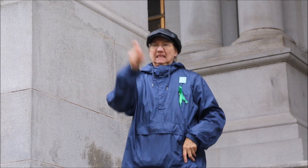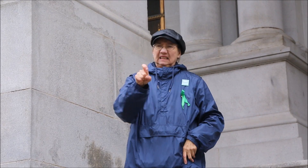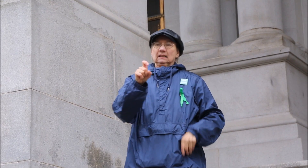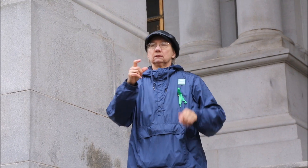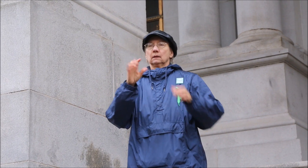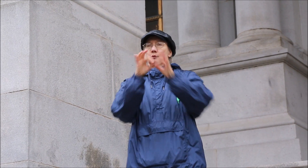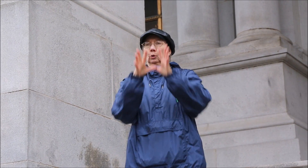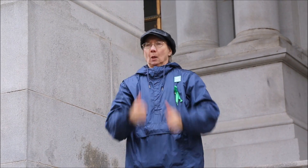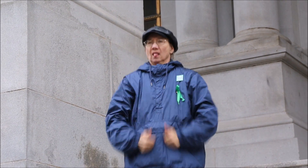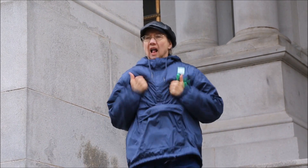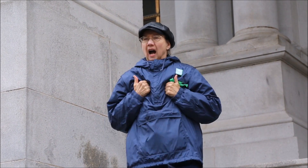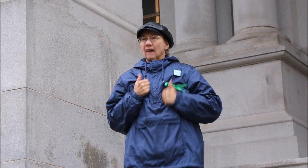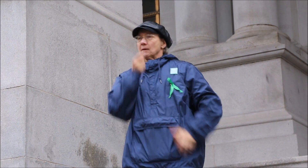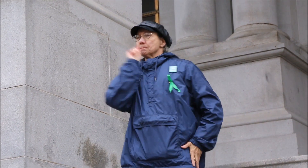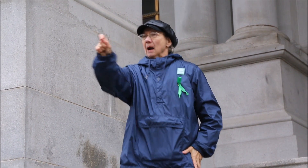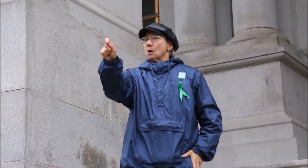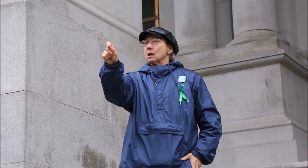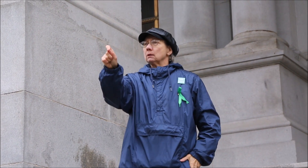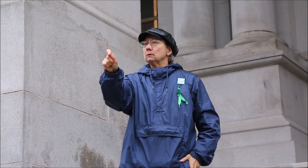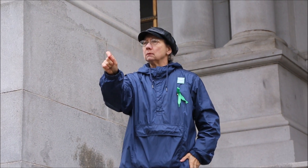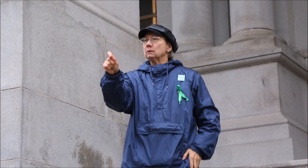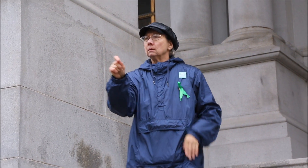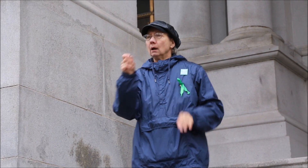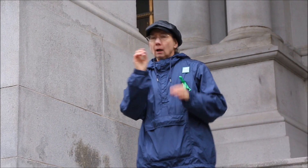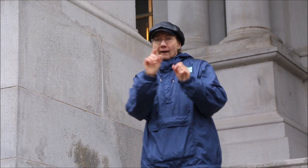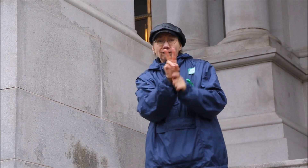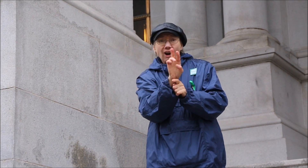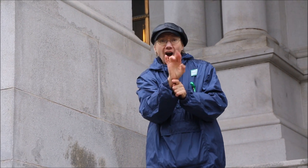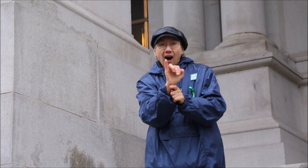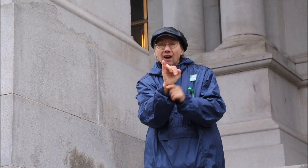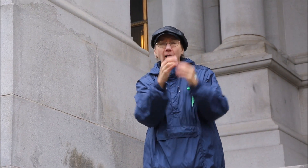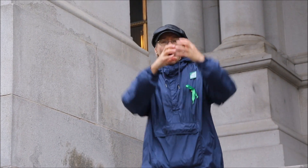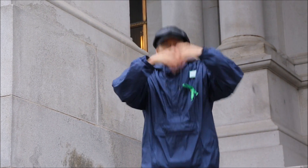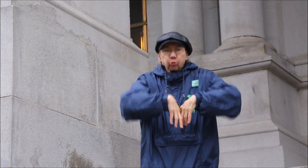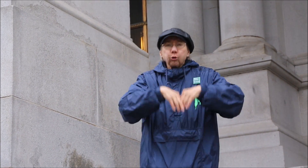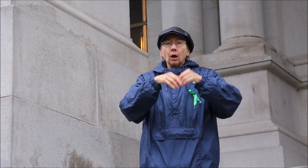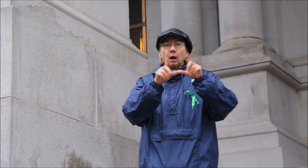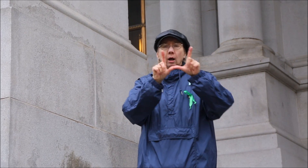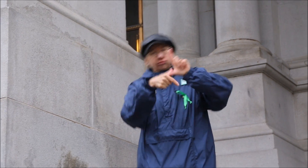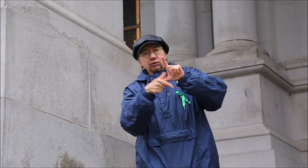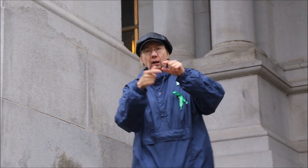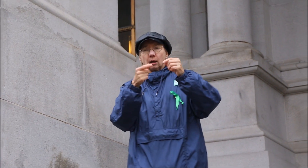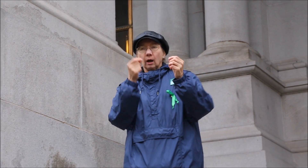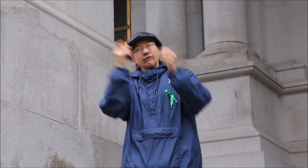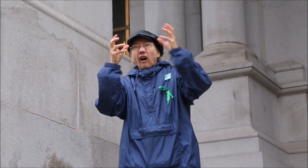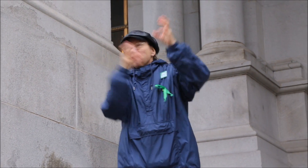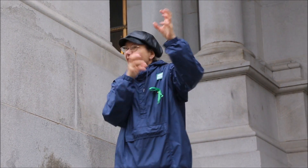government's money. But deaf people, wow, are good workers. You know you all are. You're good workers.